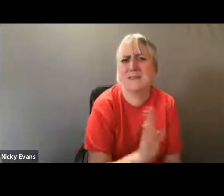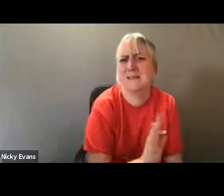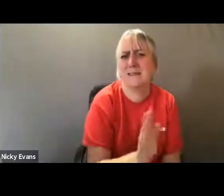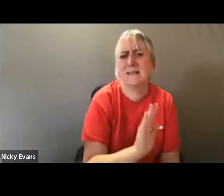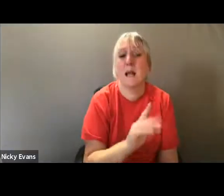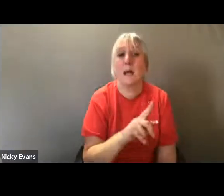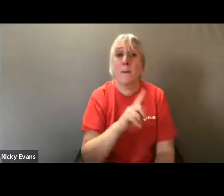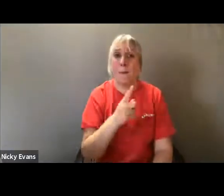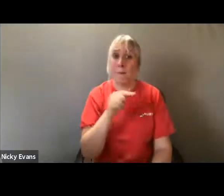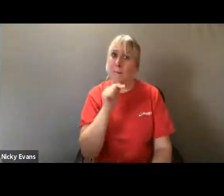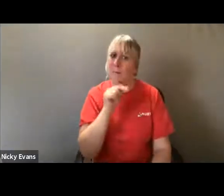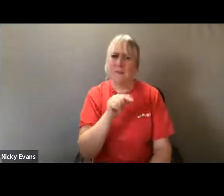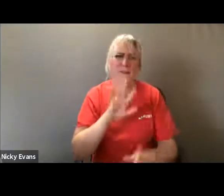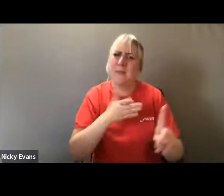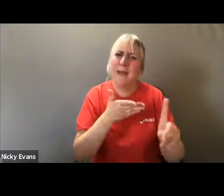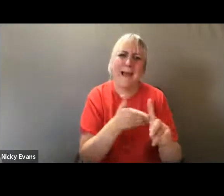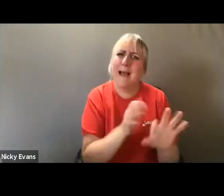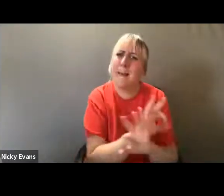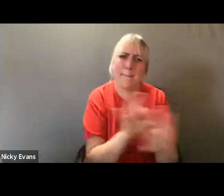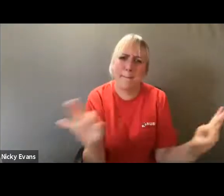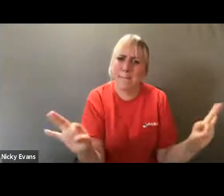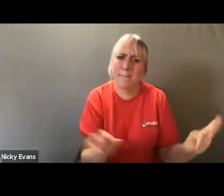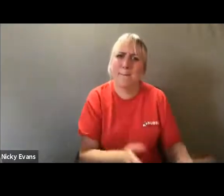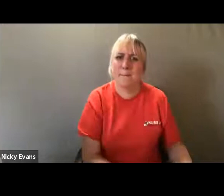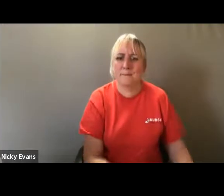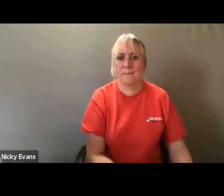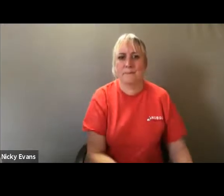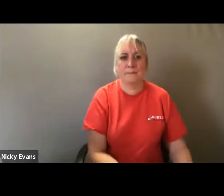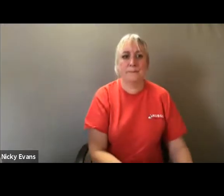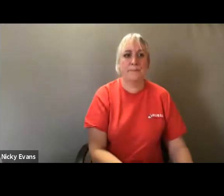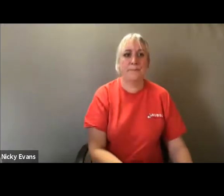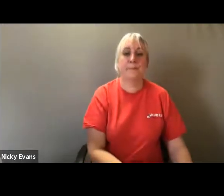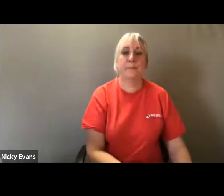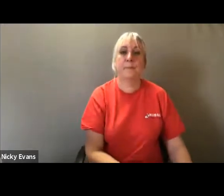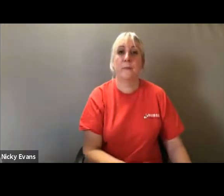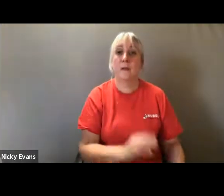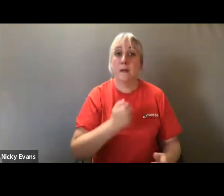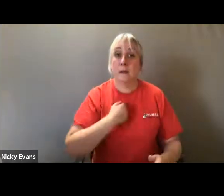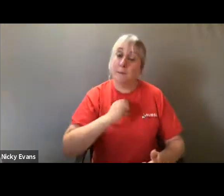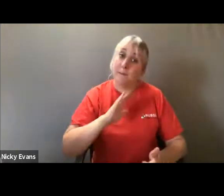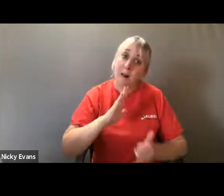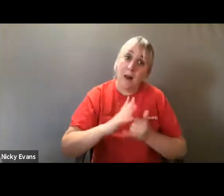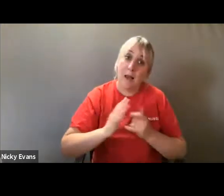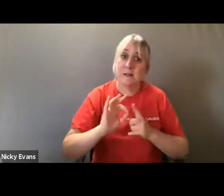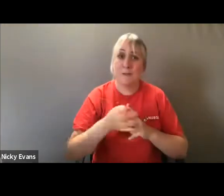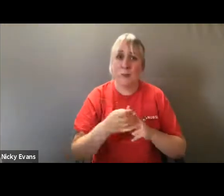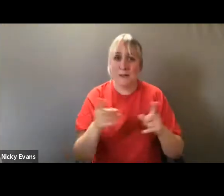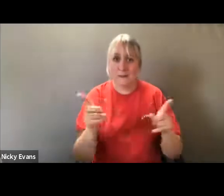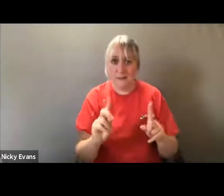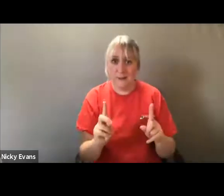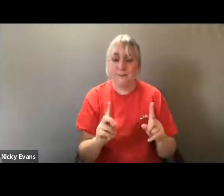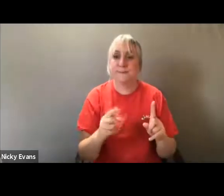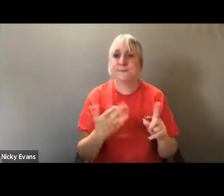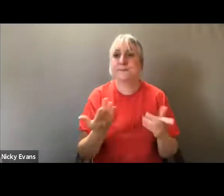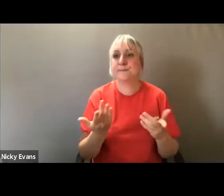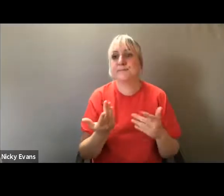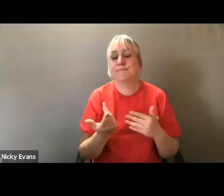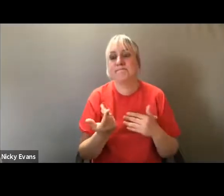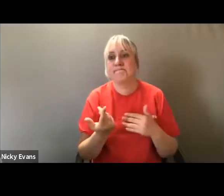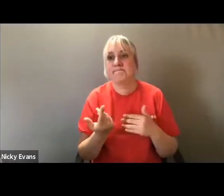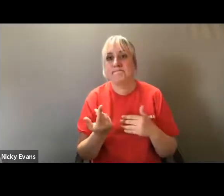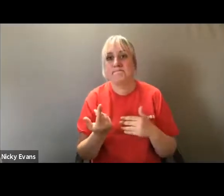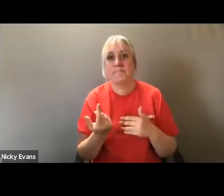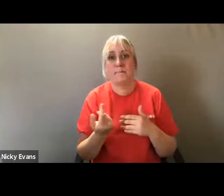but that's not what the social model is reflecting. And then the final thing I wanted to talk about is, it's been spoken